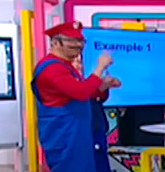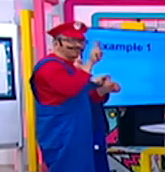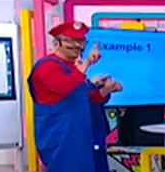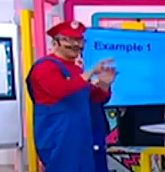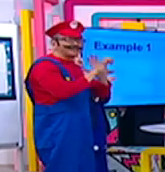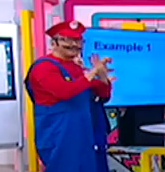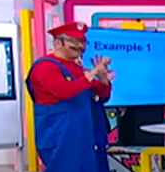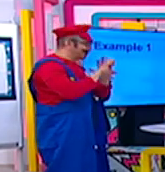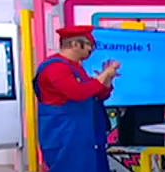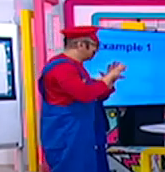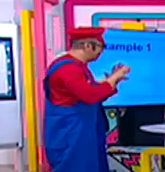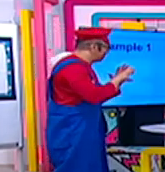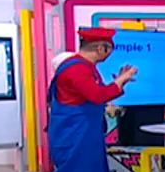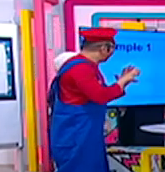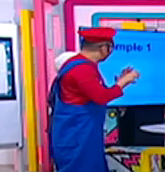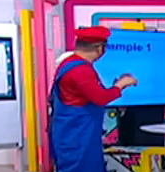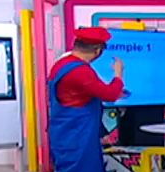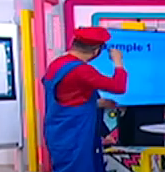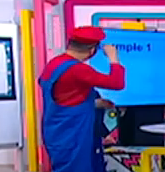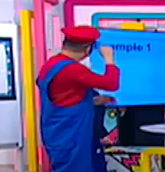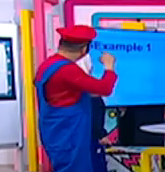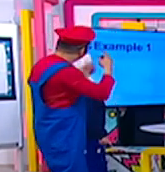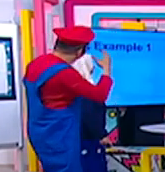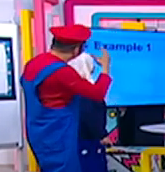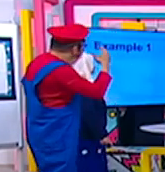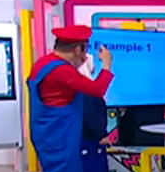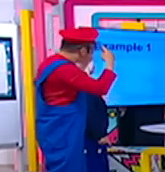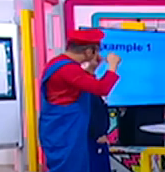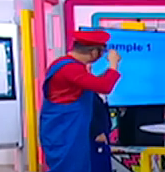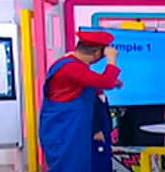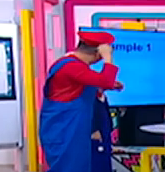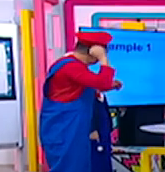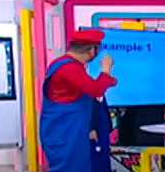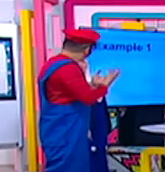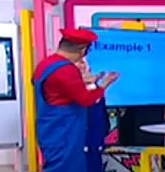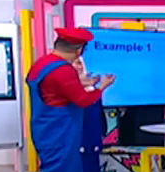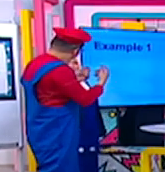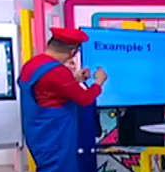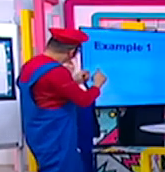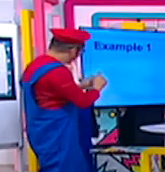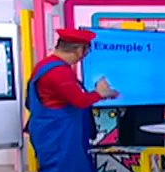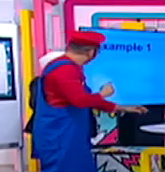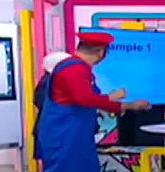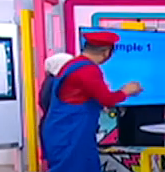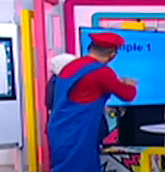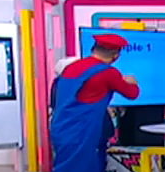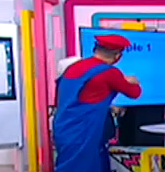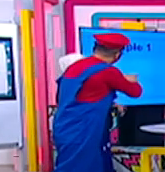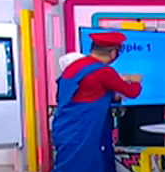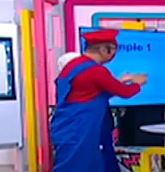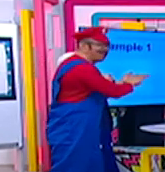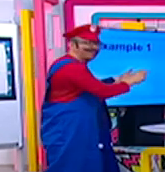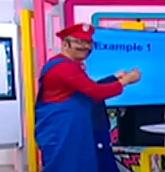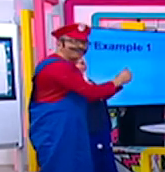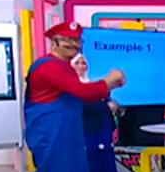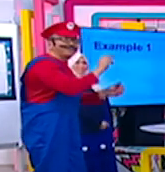have two examples. Okay, Misa, teacher Misa, you want to try? All right, to yes. Read,